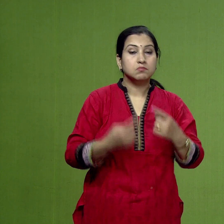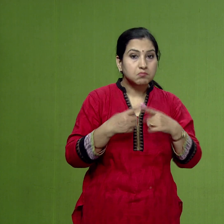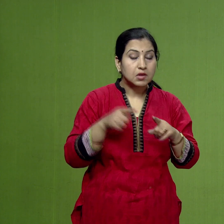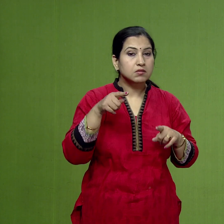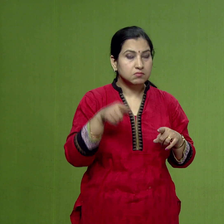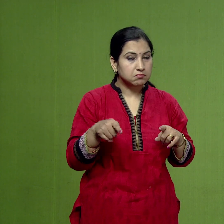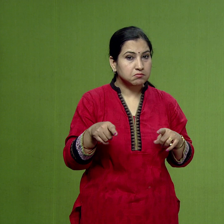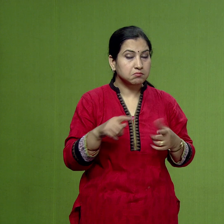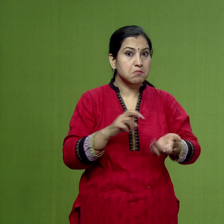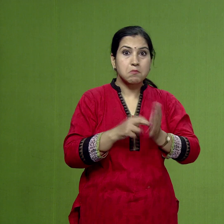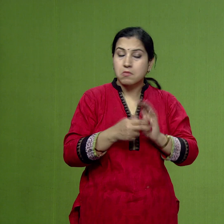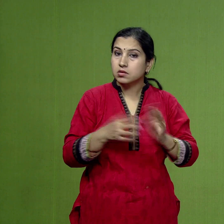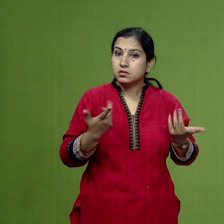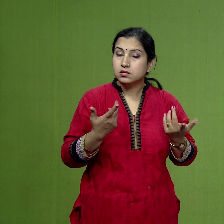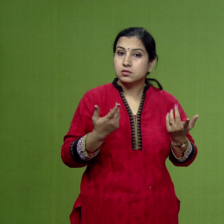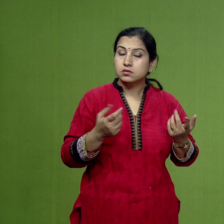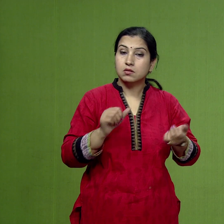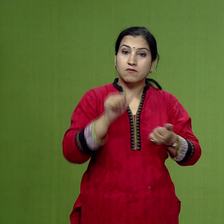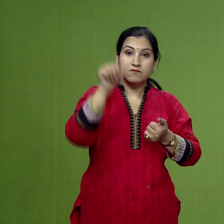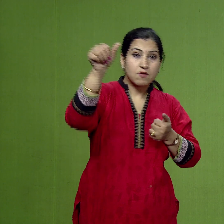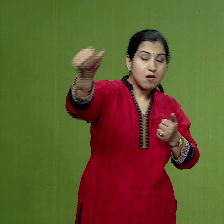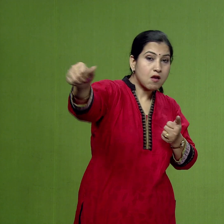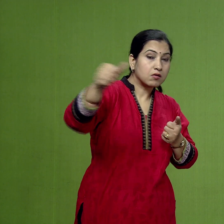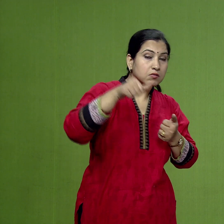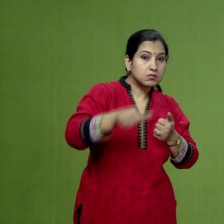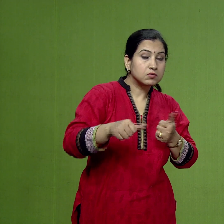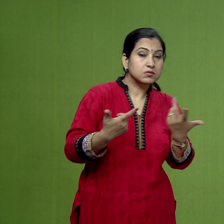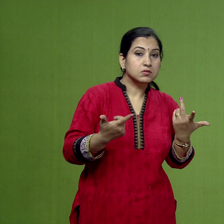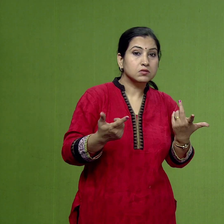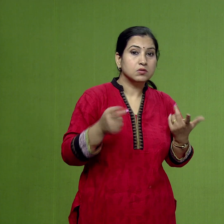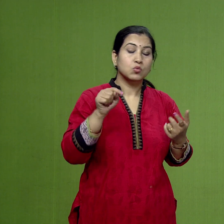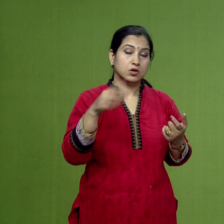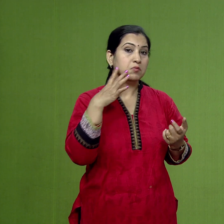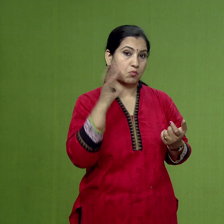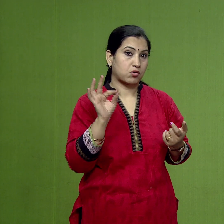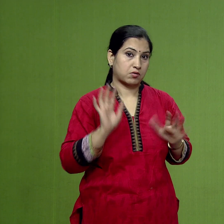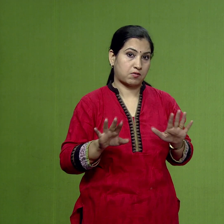this does not mean that locational advantage has lost its importance.